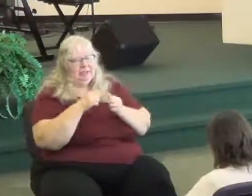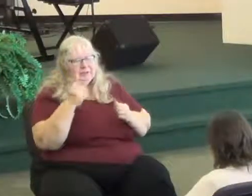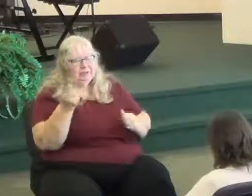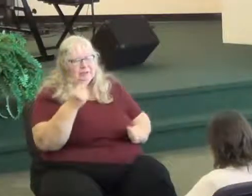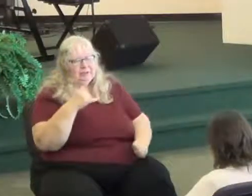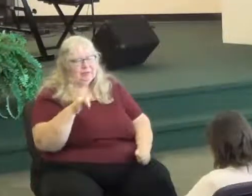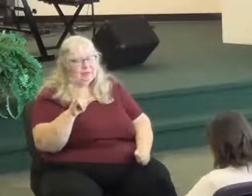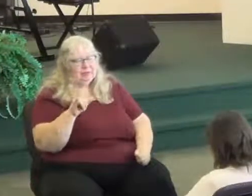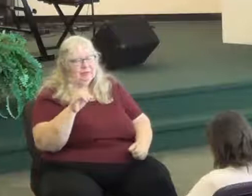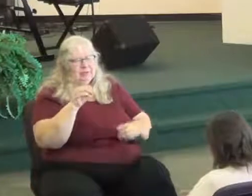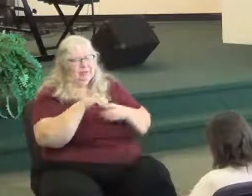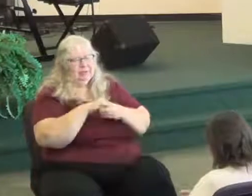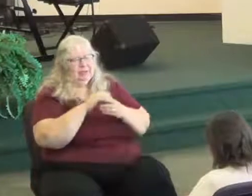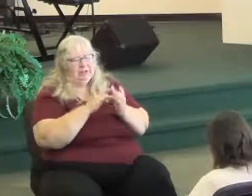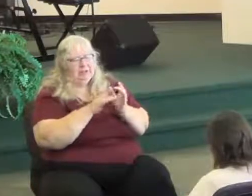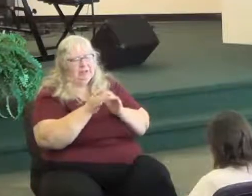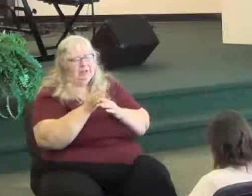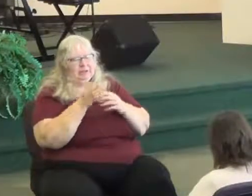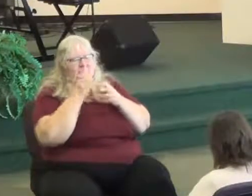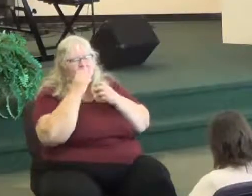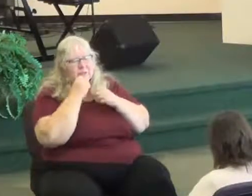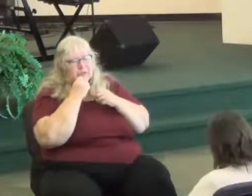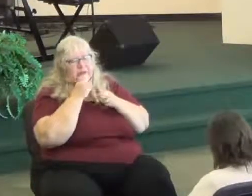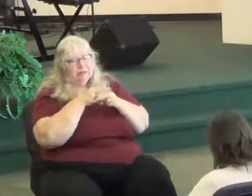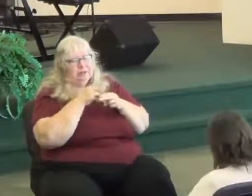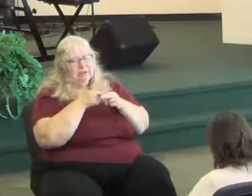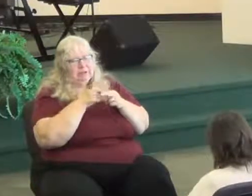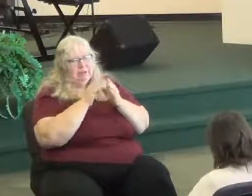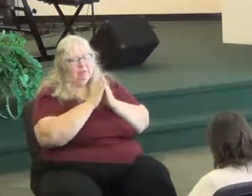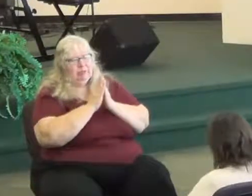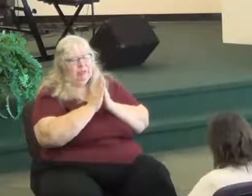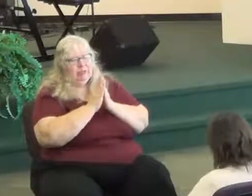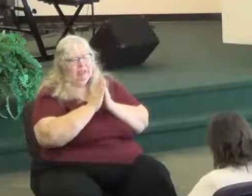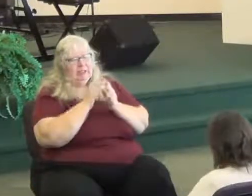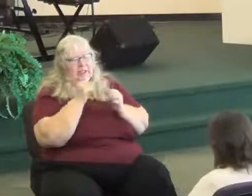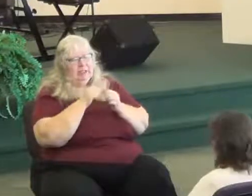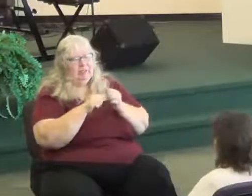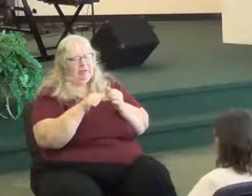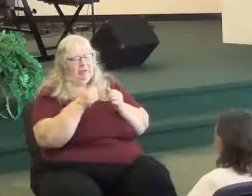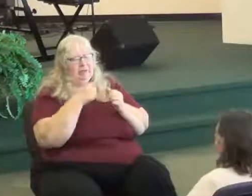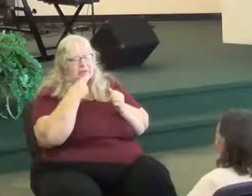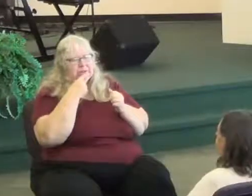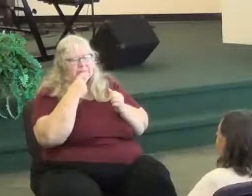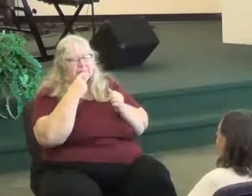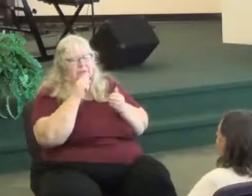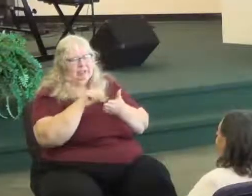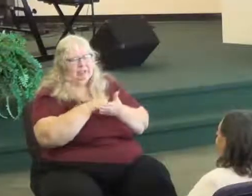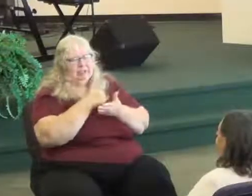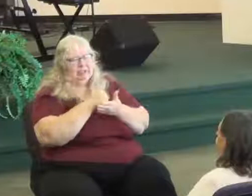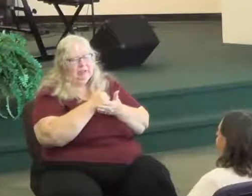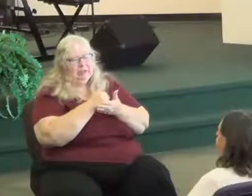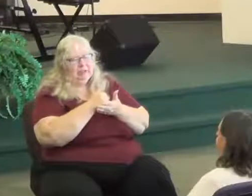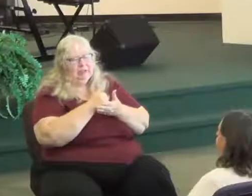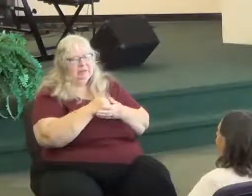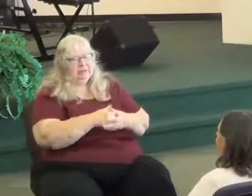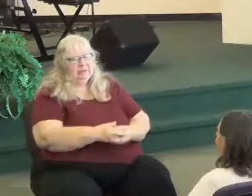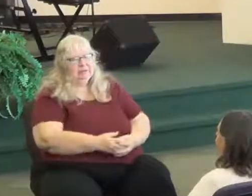eternity. And it's in Jesus' precious name we pray. Everybody say amen. Amen. Bless you,